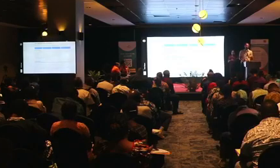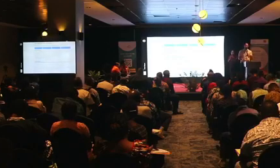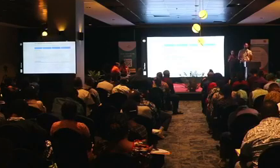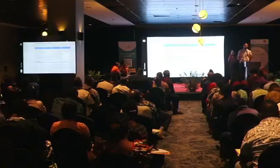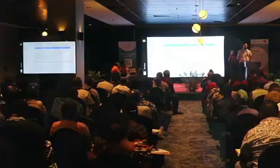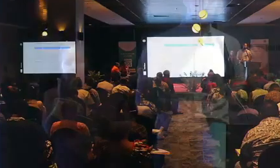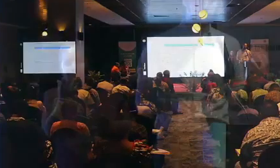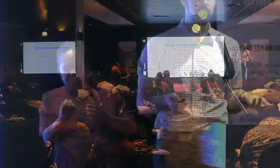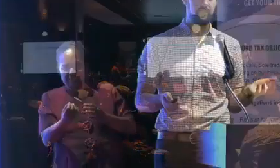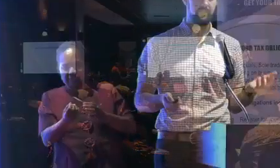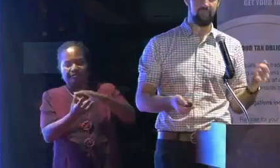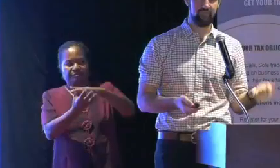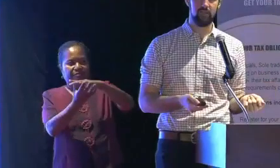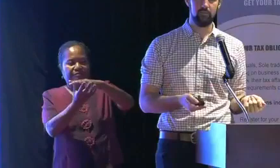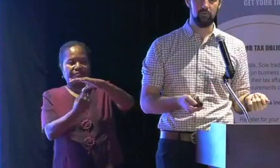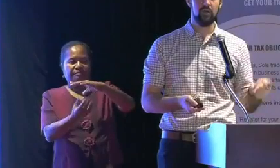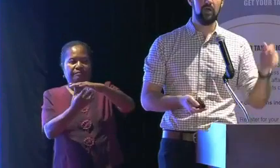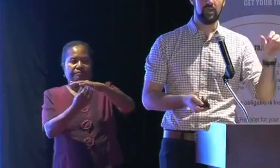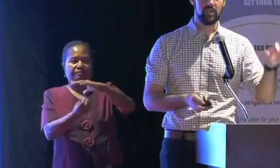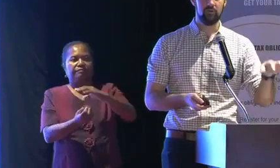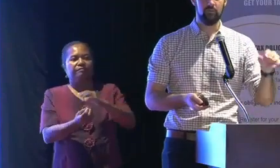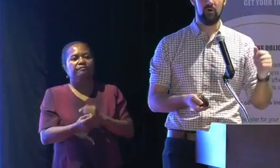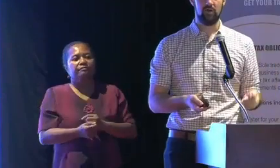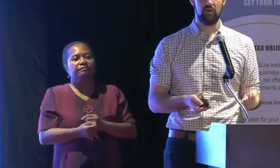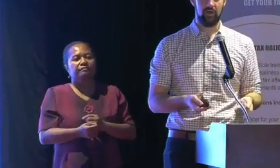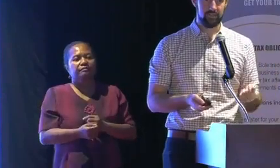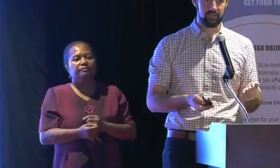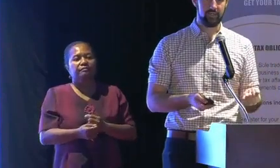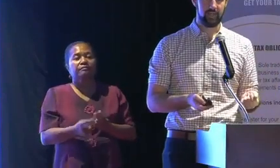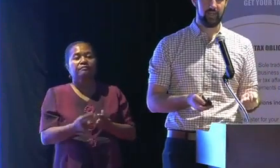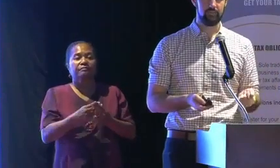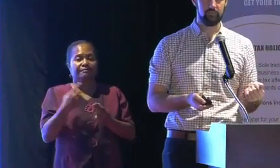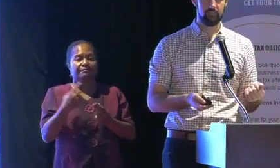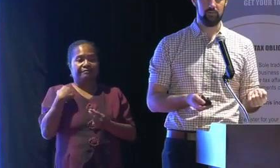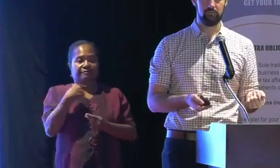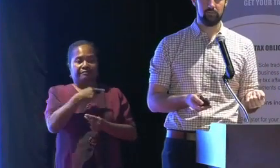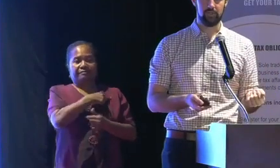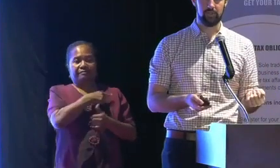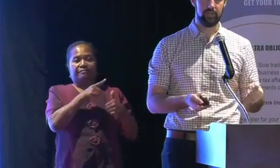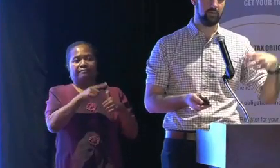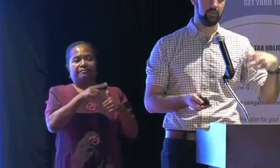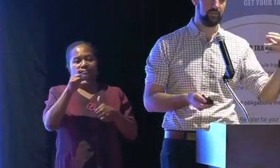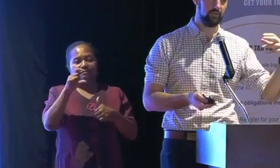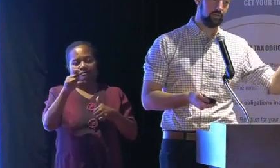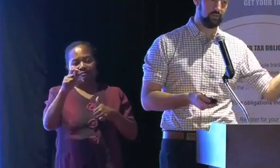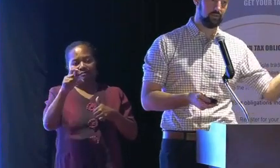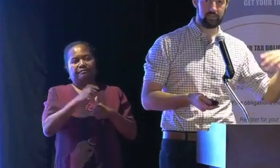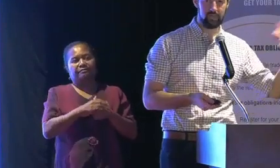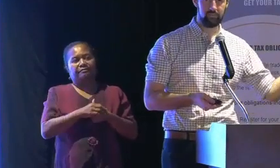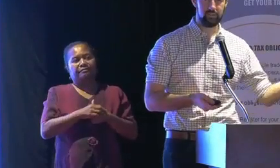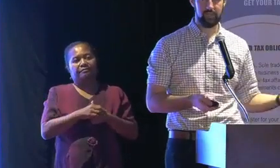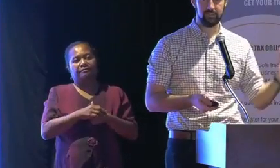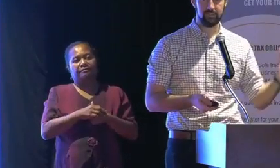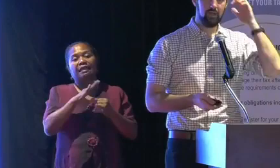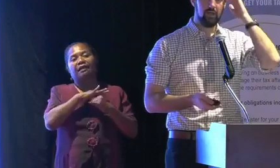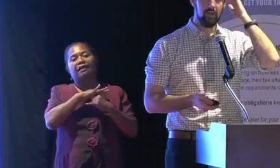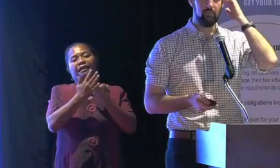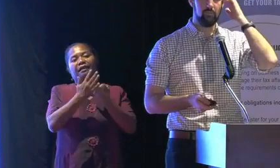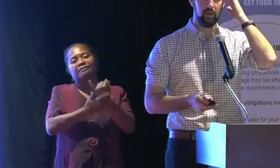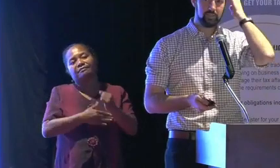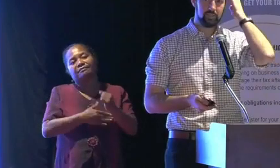copy of that receipt permanently available in your MyIRC account as well. Okay, so the last couple of